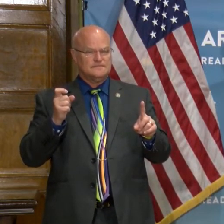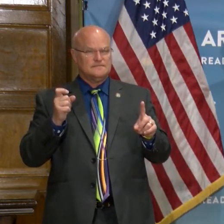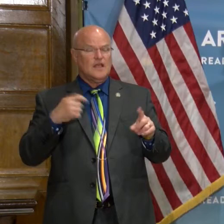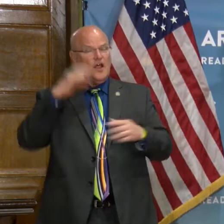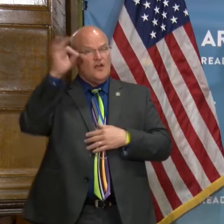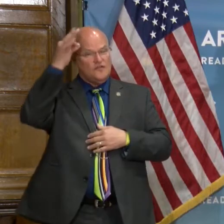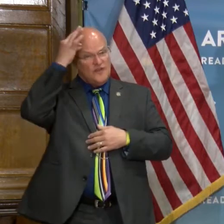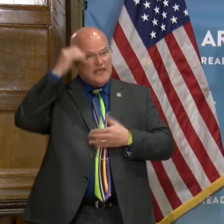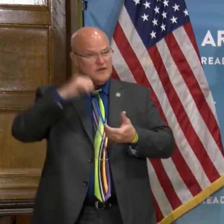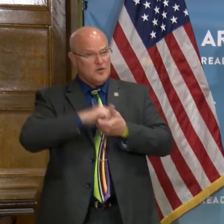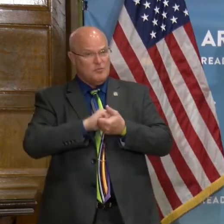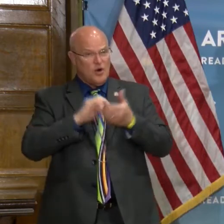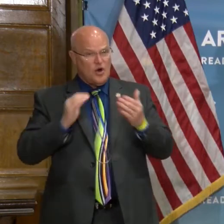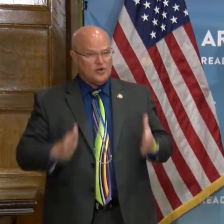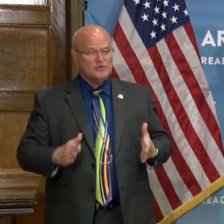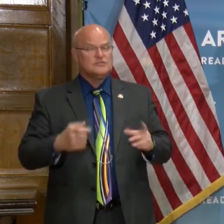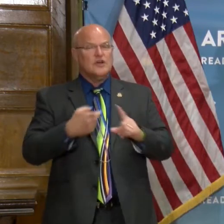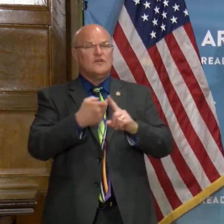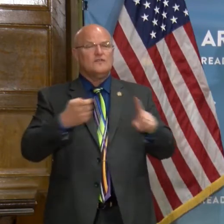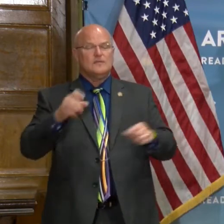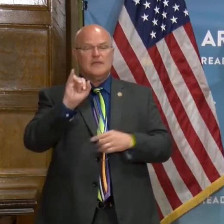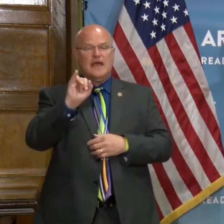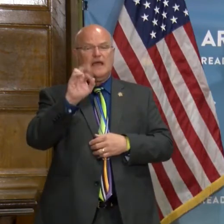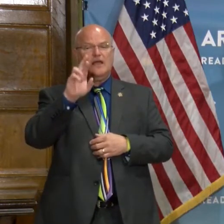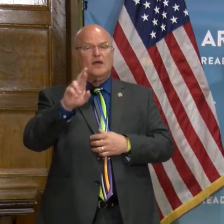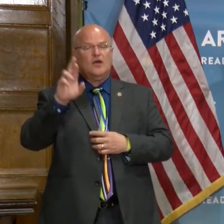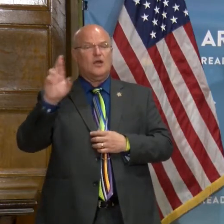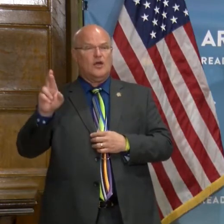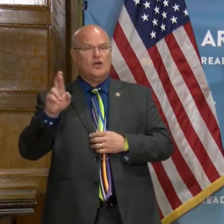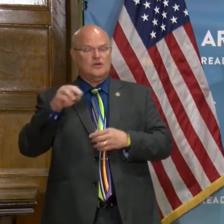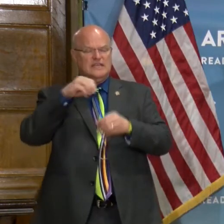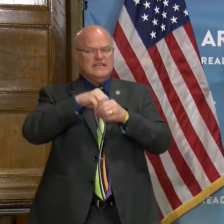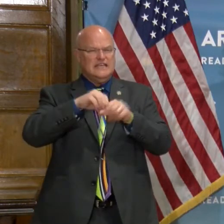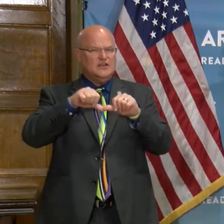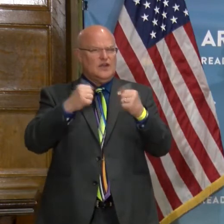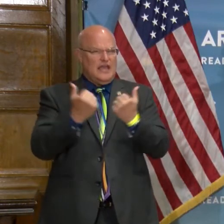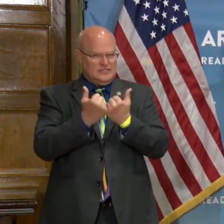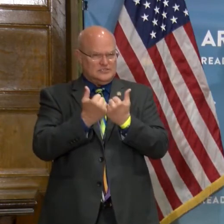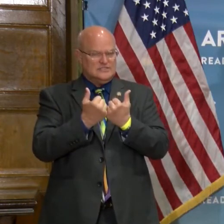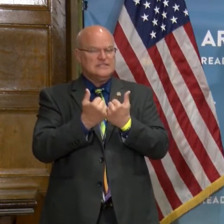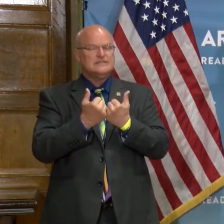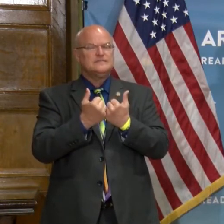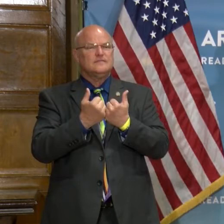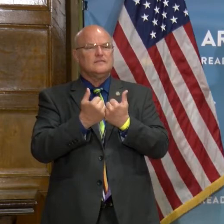our federal partners coming from the IRR, Interagency Reagent